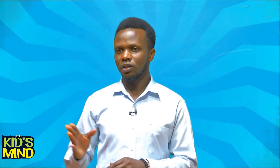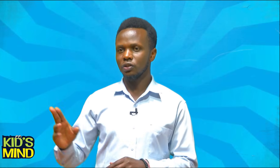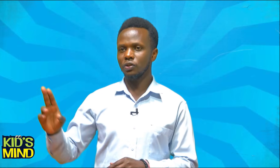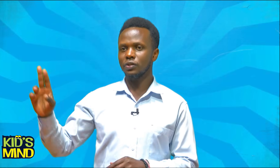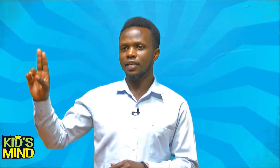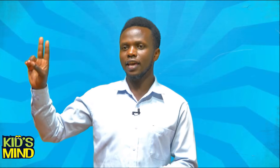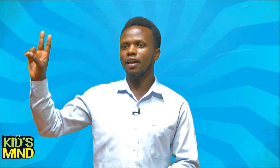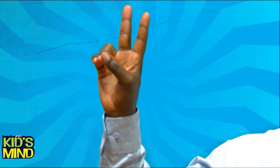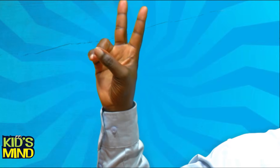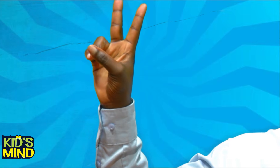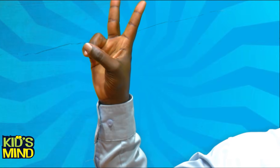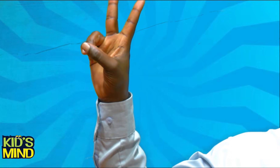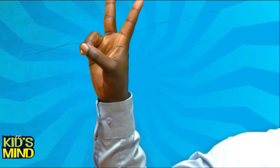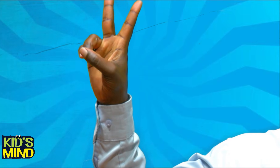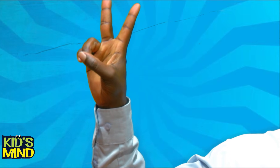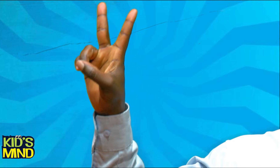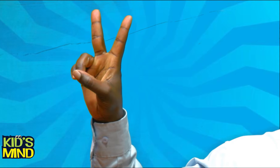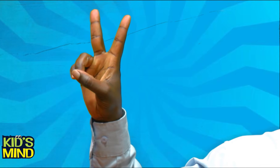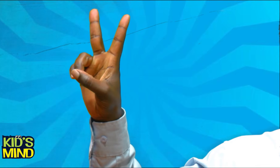So you say V,